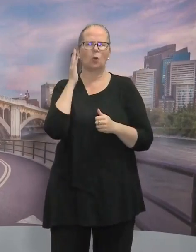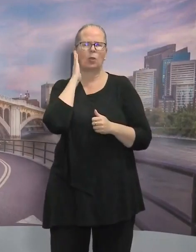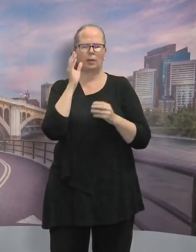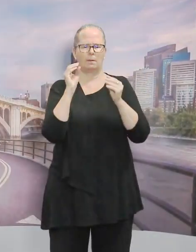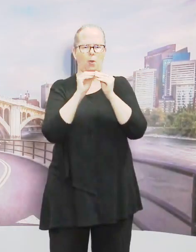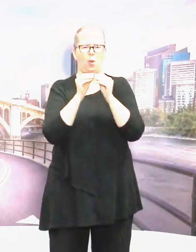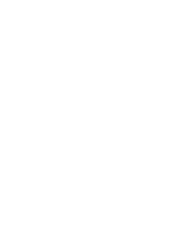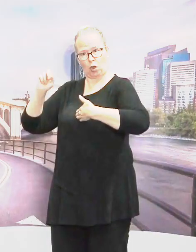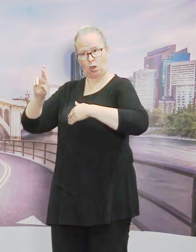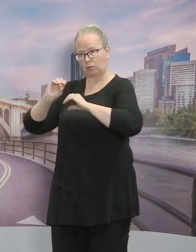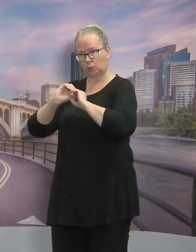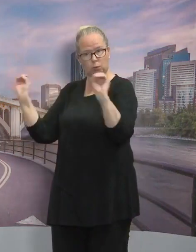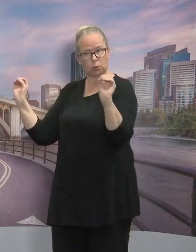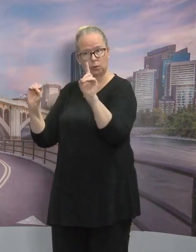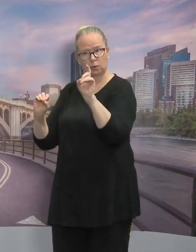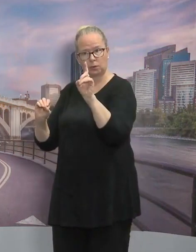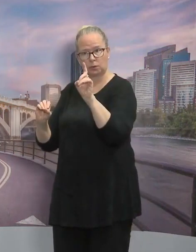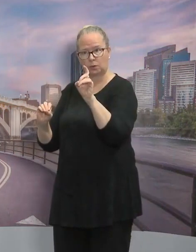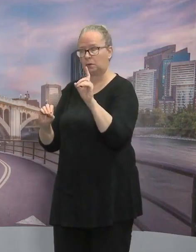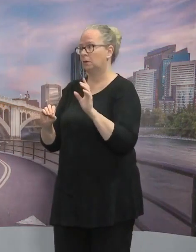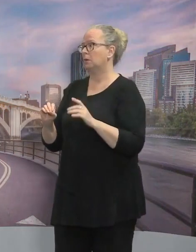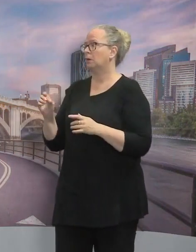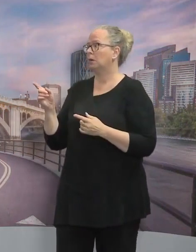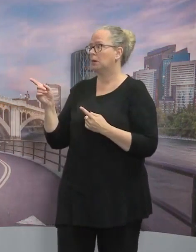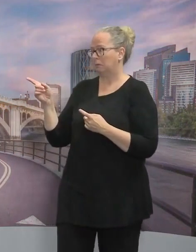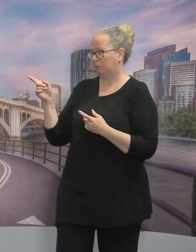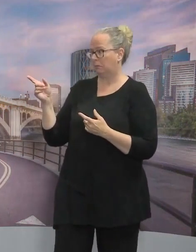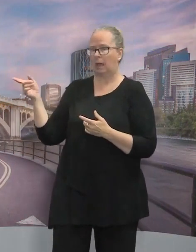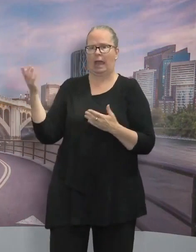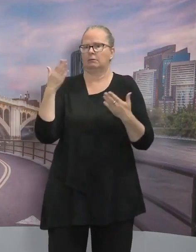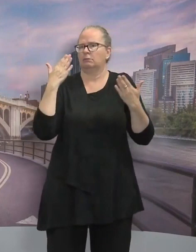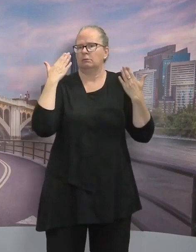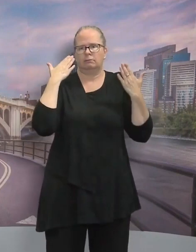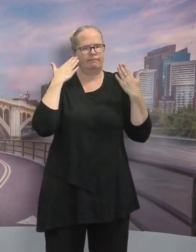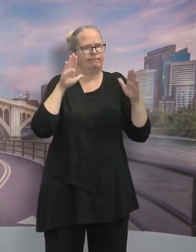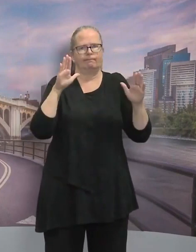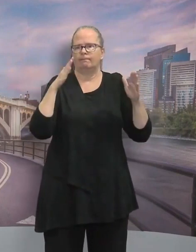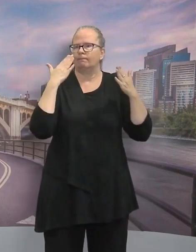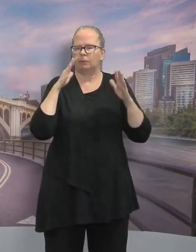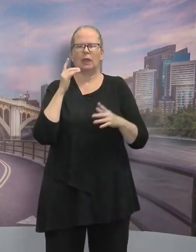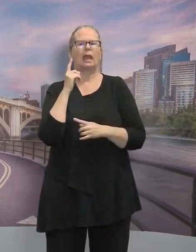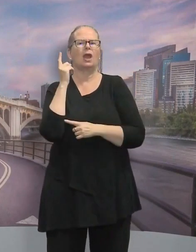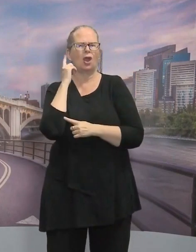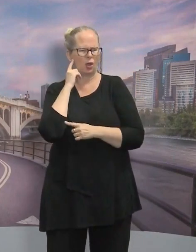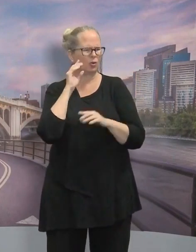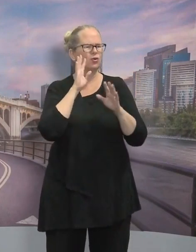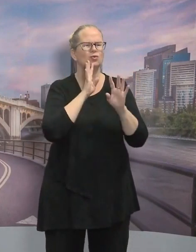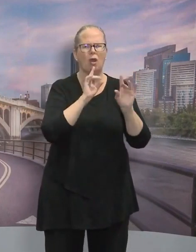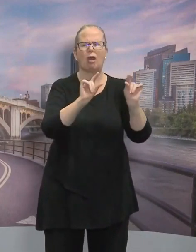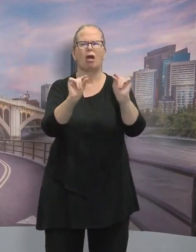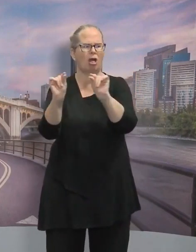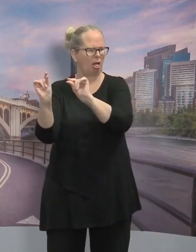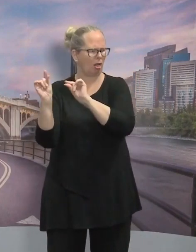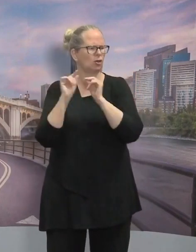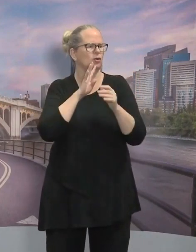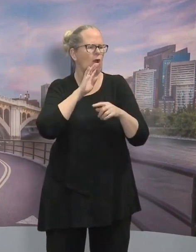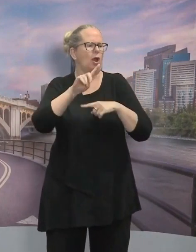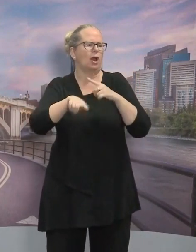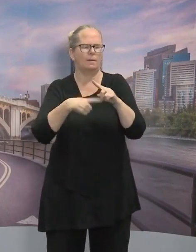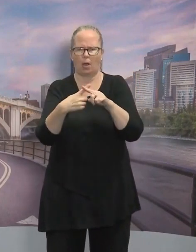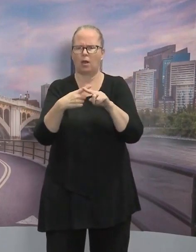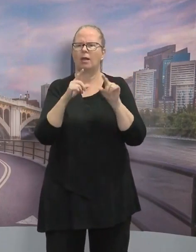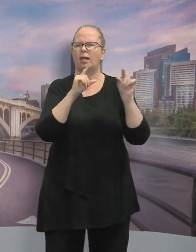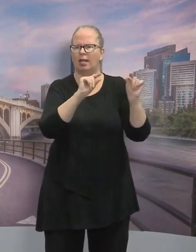Thursday, but our goal is June 1st. I am not aware of any plans to do that. I know people are talking about it, and I do know there is quite a difference of